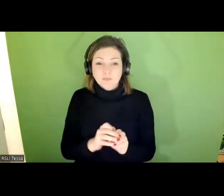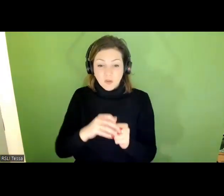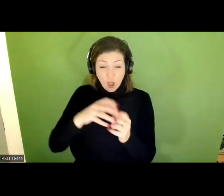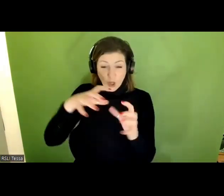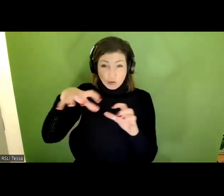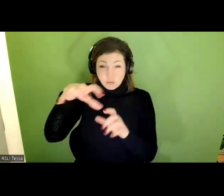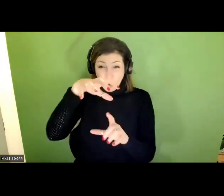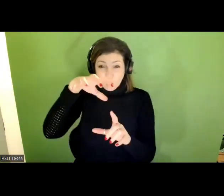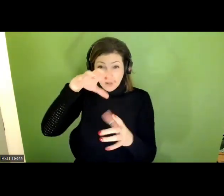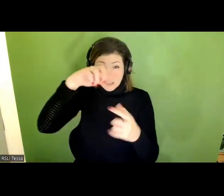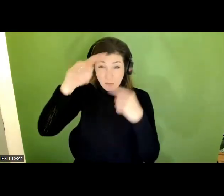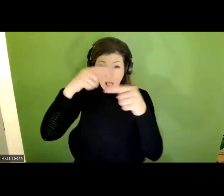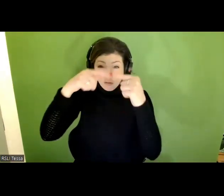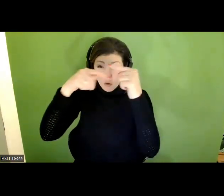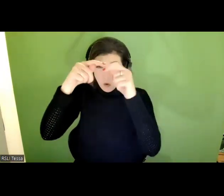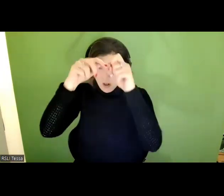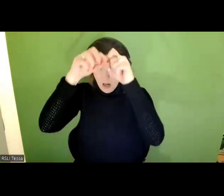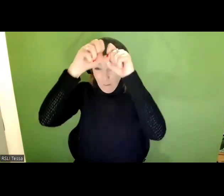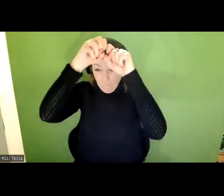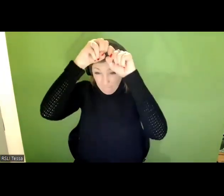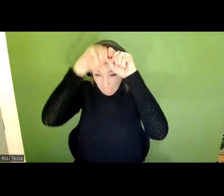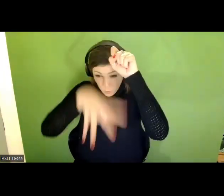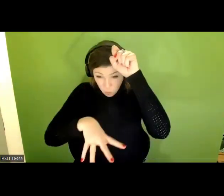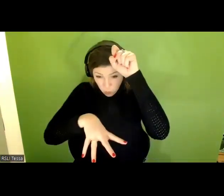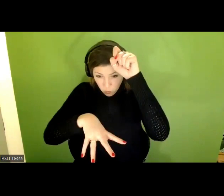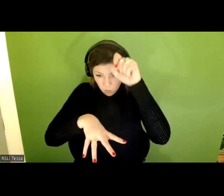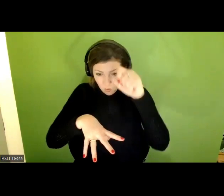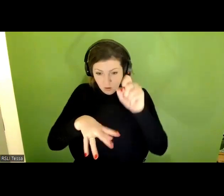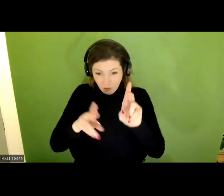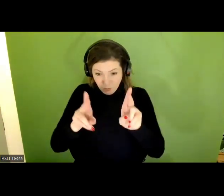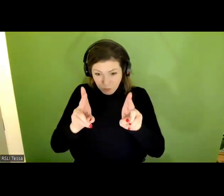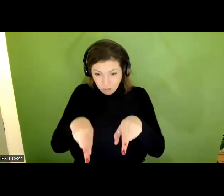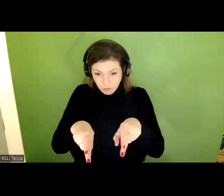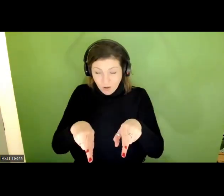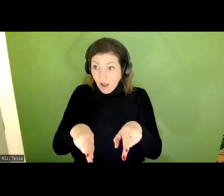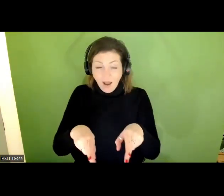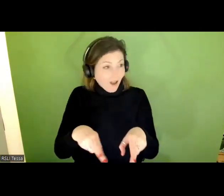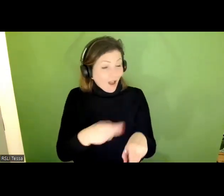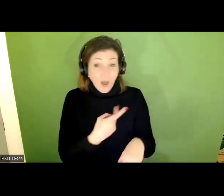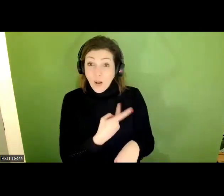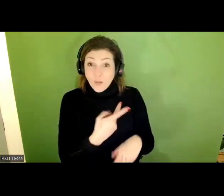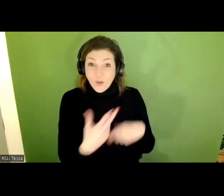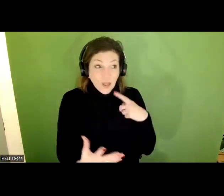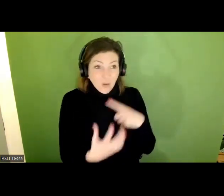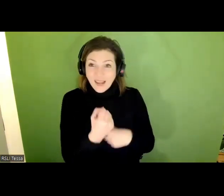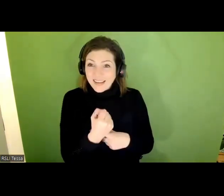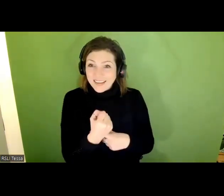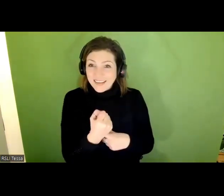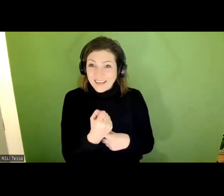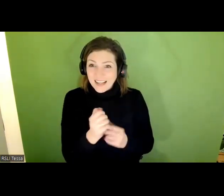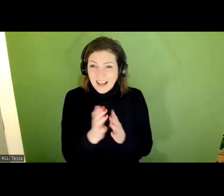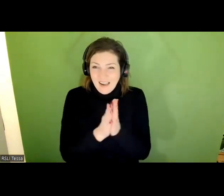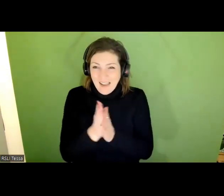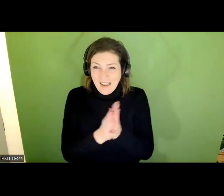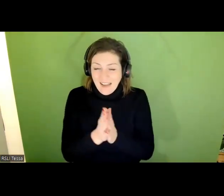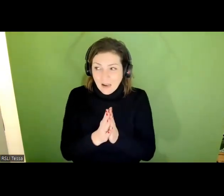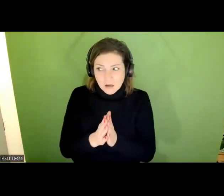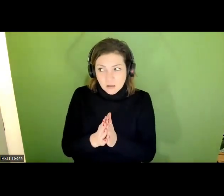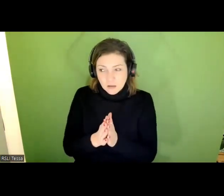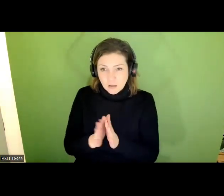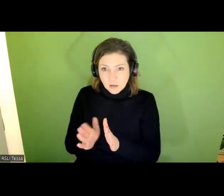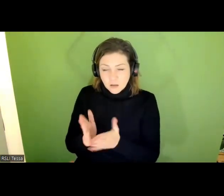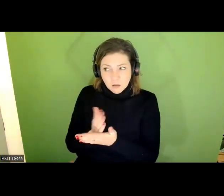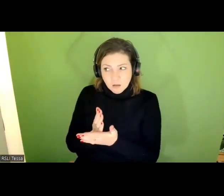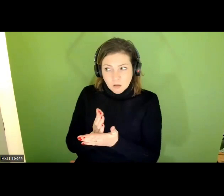and smoked in the air, then dropped lifeless to the ground. We're winning, boasted Ajay, panting. Don't be too sure, said